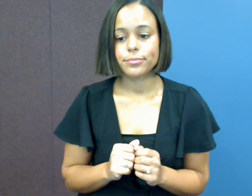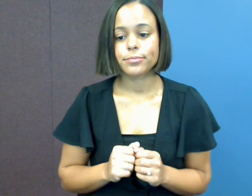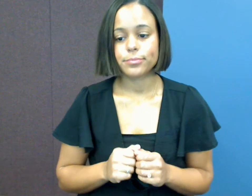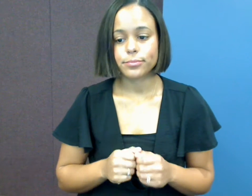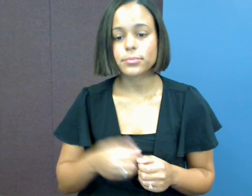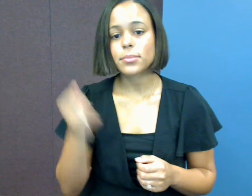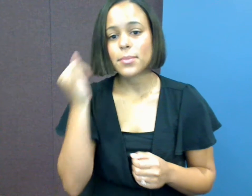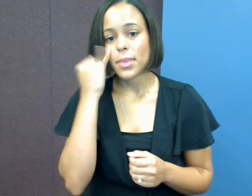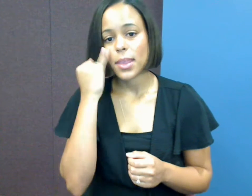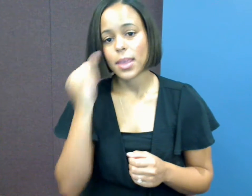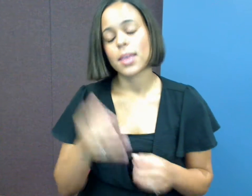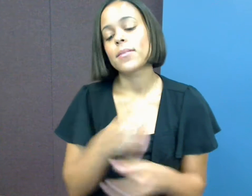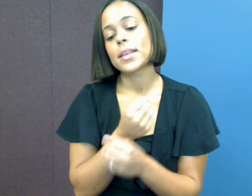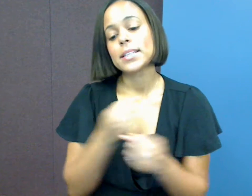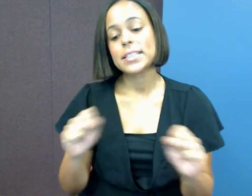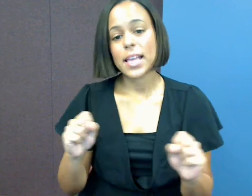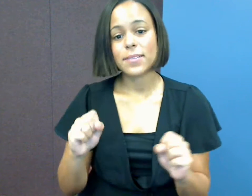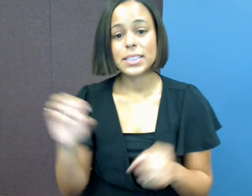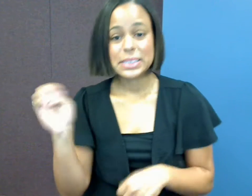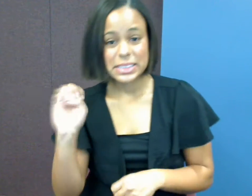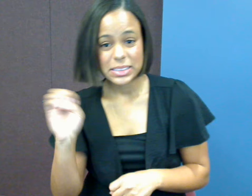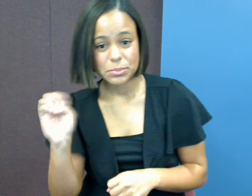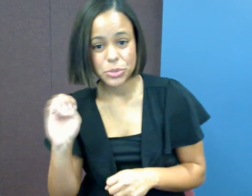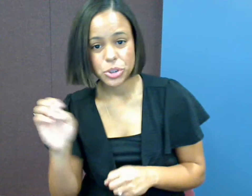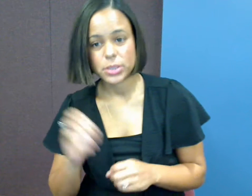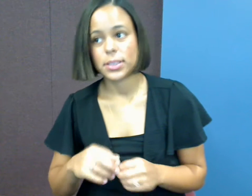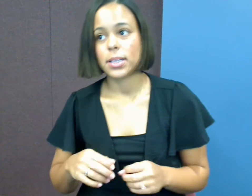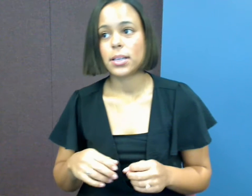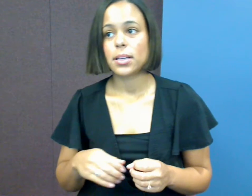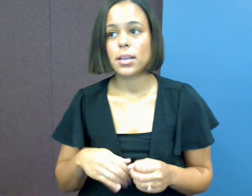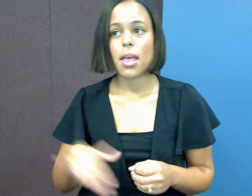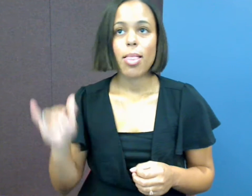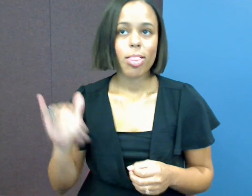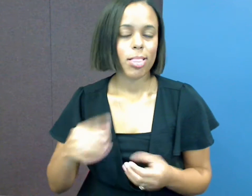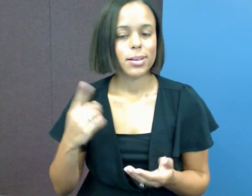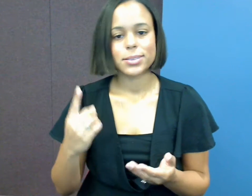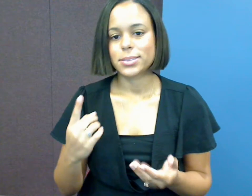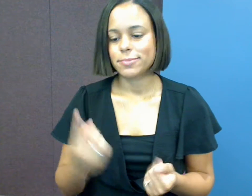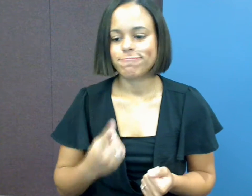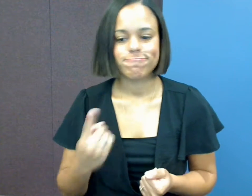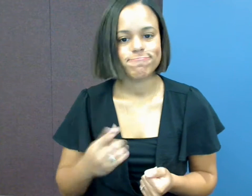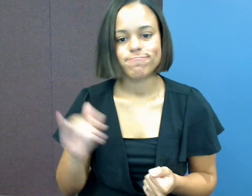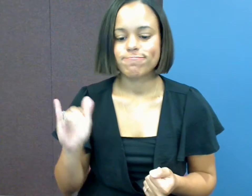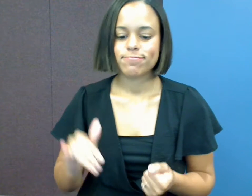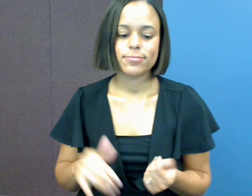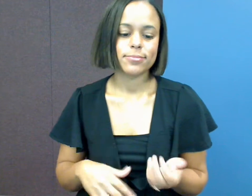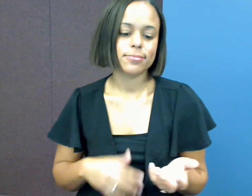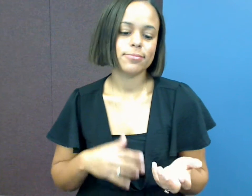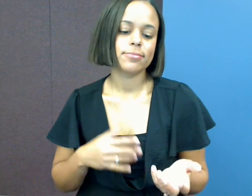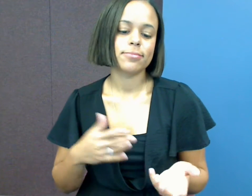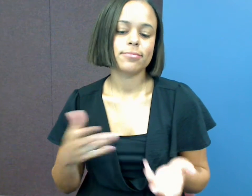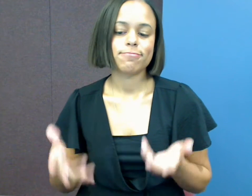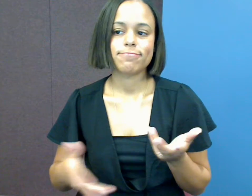emergency. Unfortunately, that's something that is very